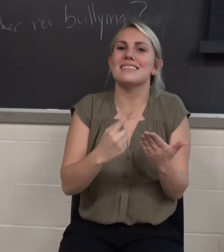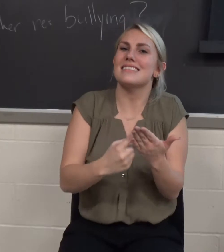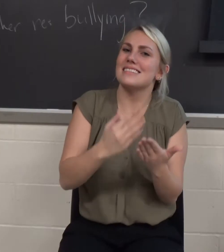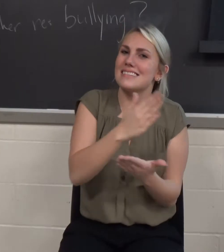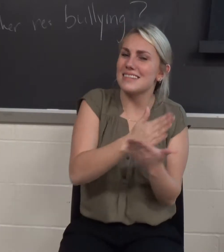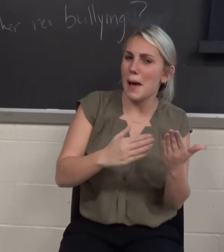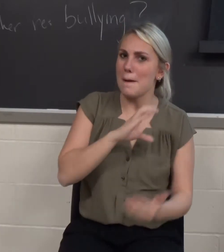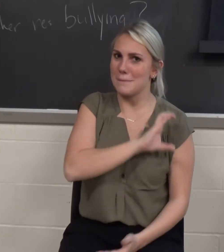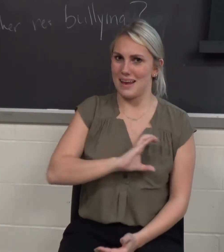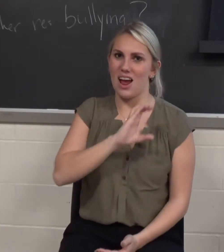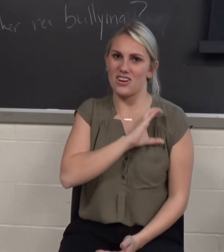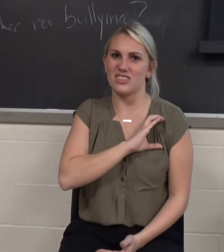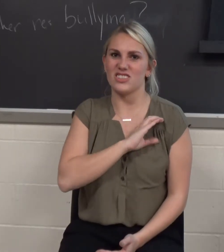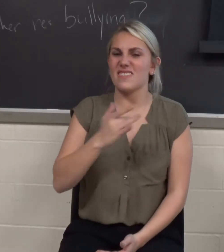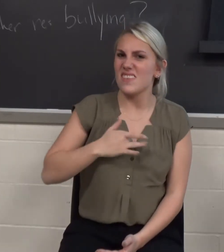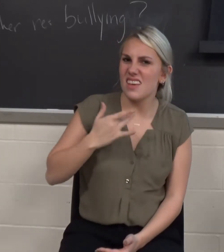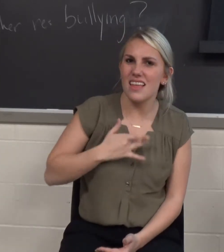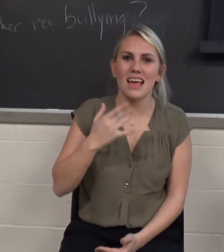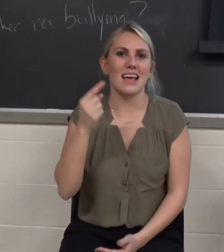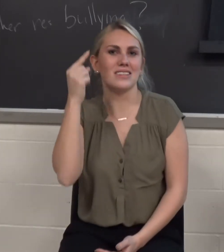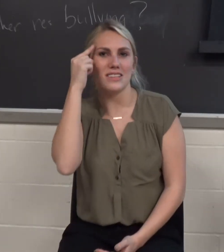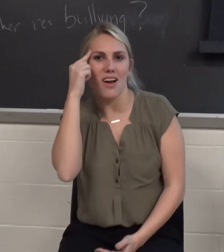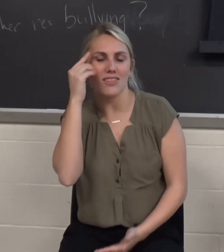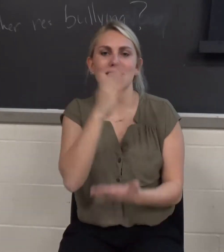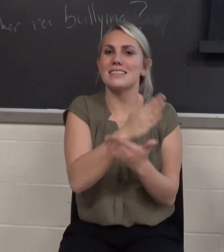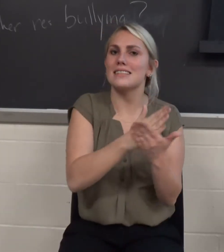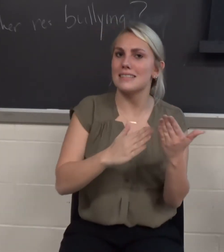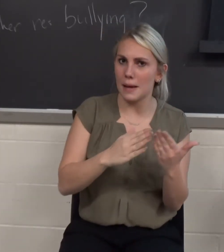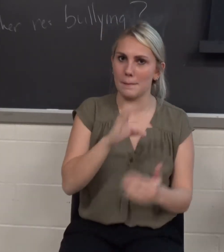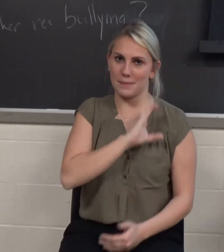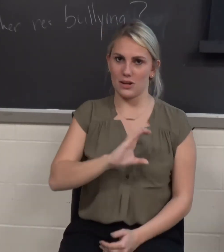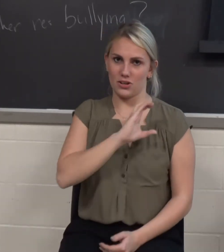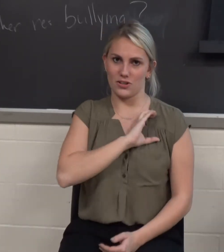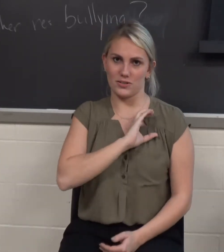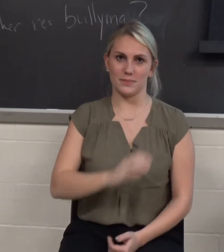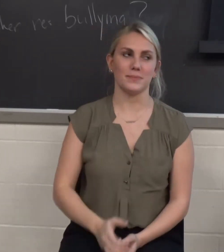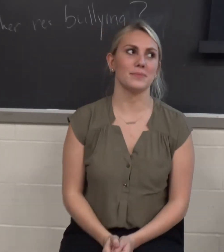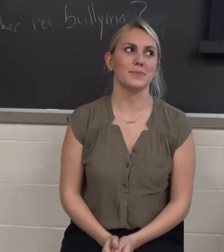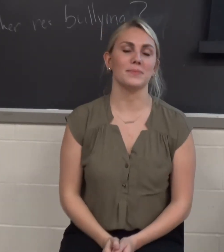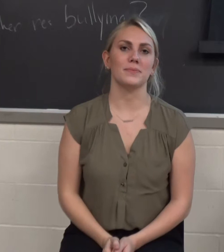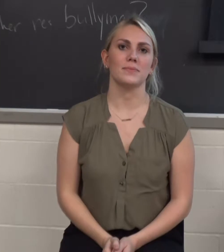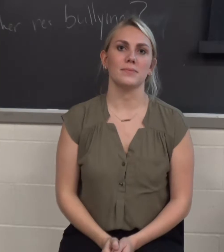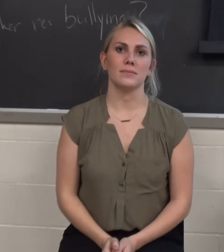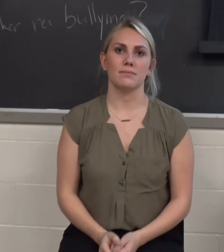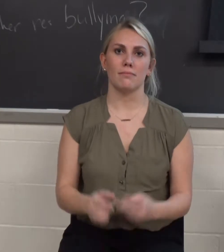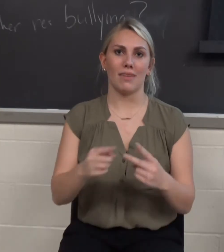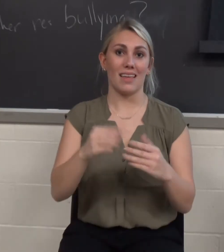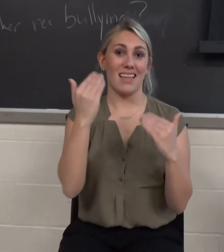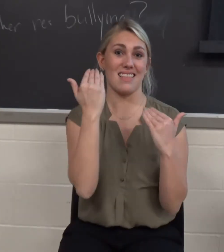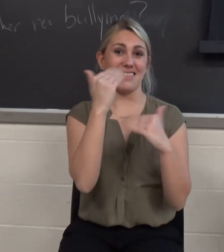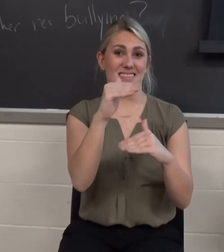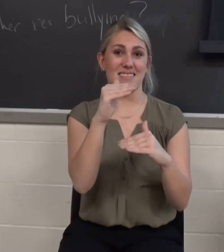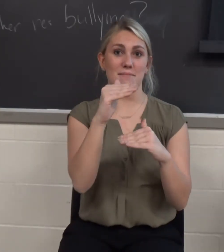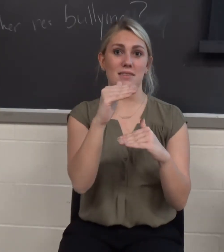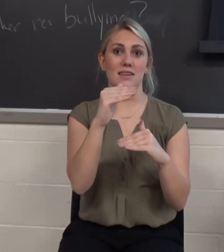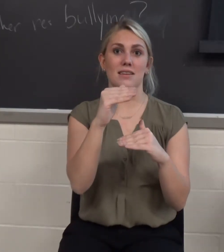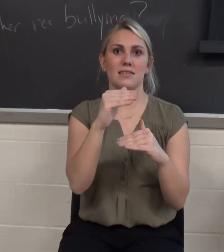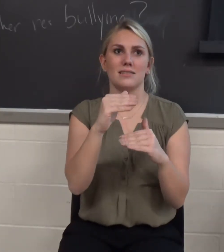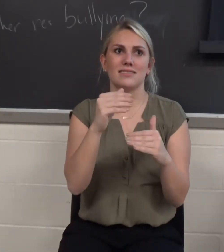big sweeping epics, the omniscient narrator. Limited omniscient is a little less deep. Objective is usually